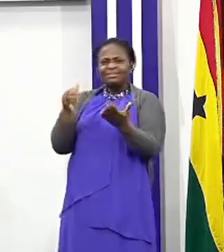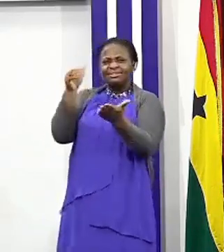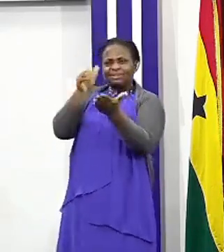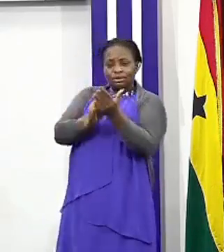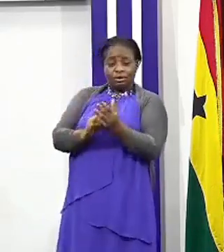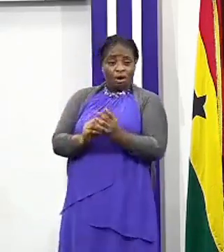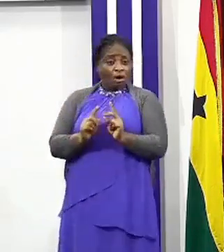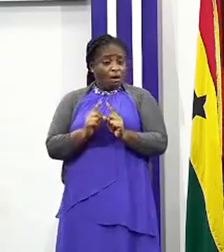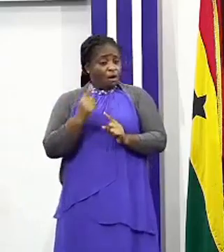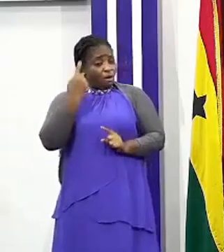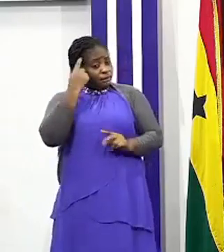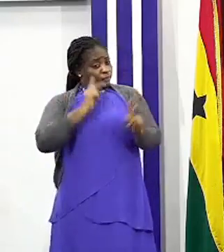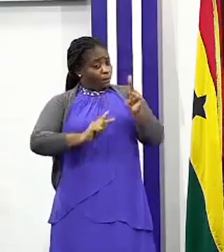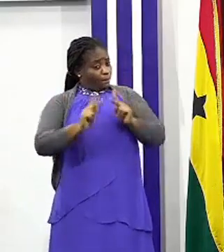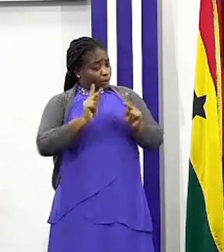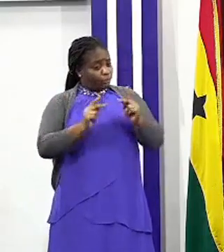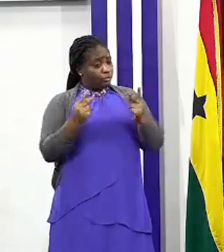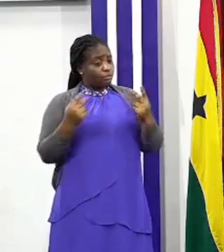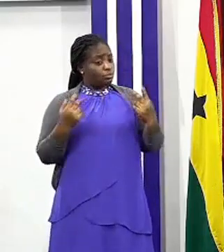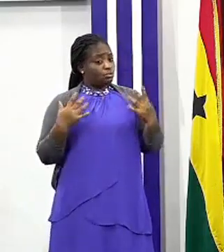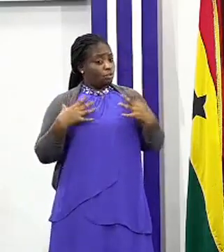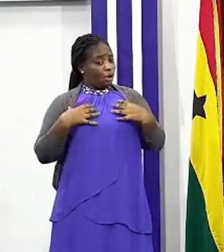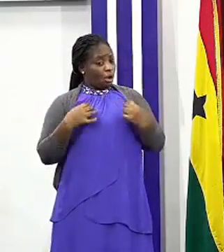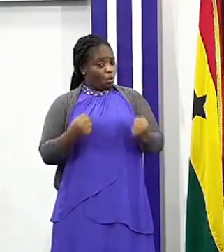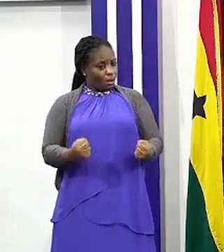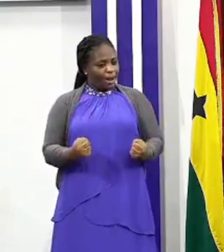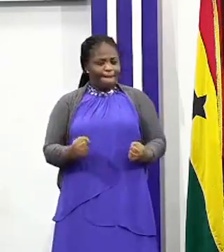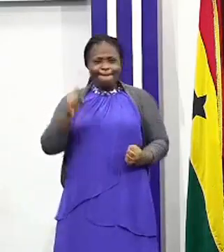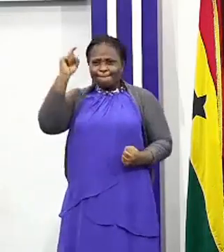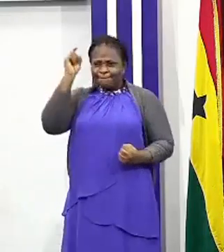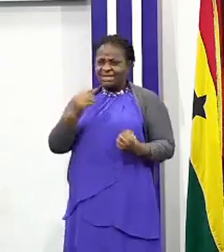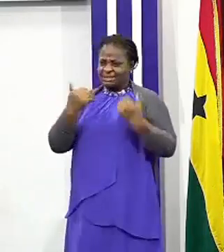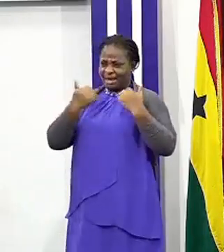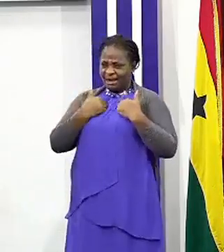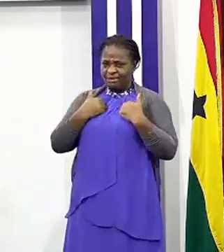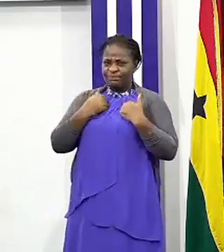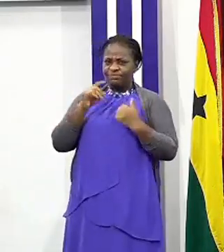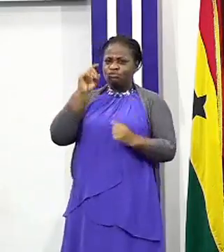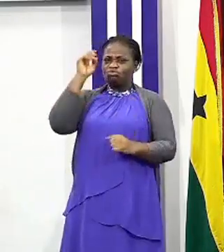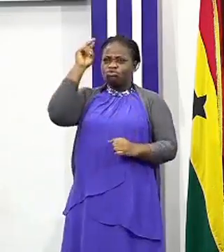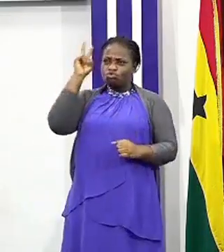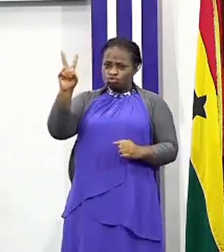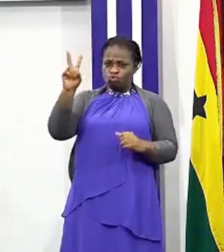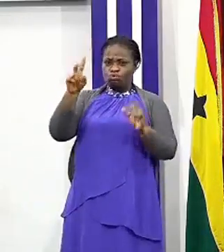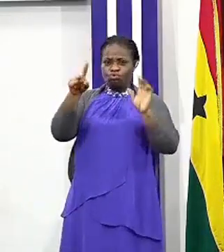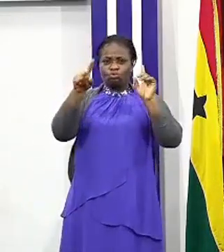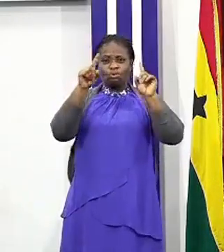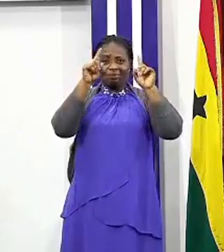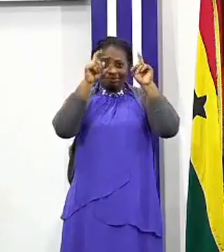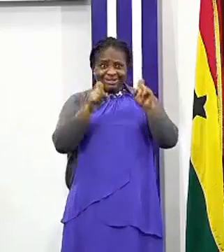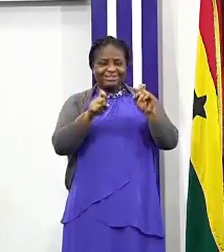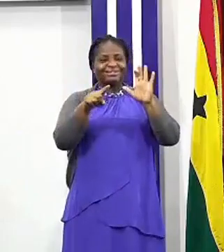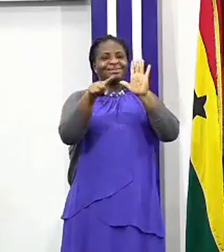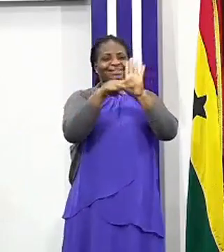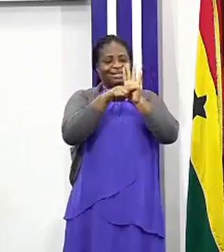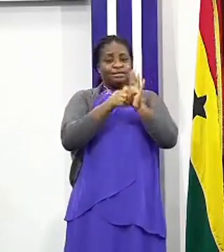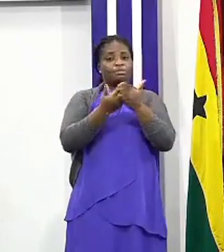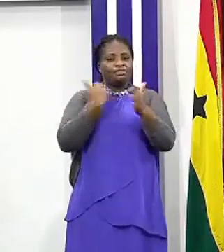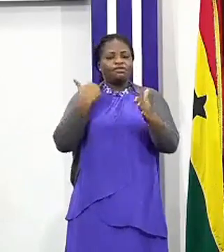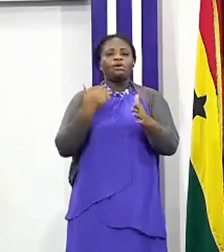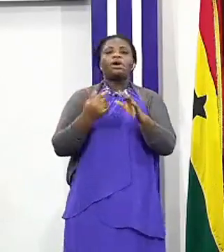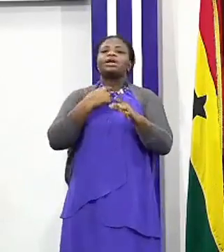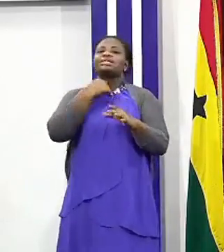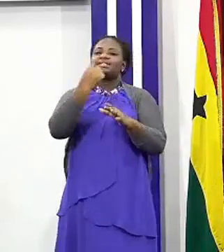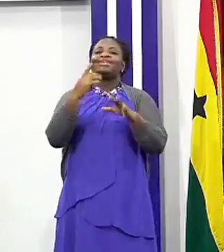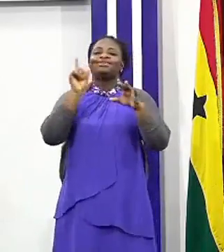to recover, the Ghana Health Service protocol is that you must have two consecutive negative PCR results. So, of